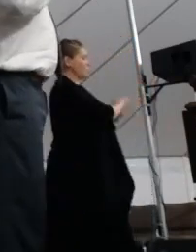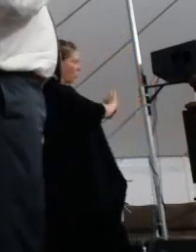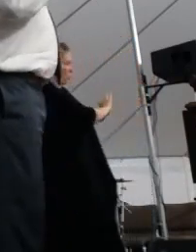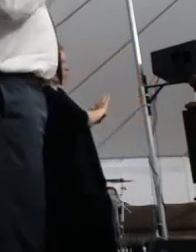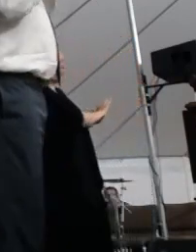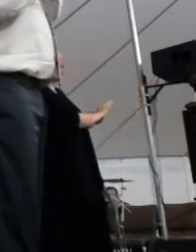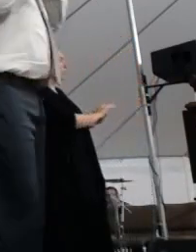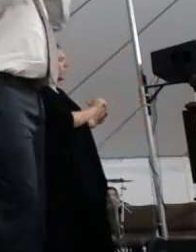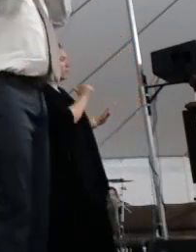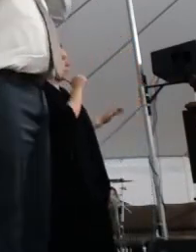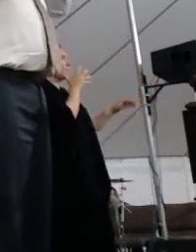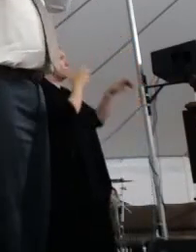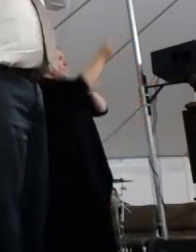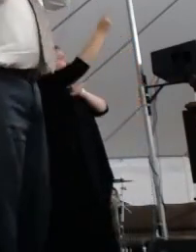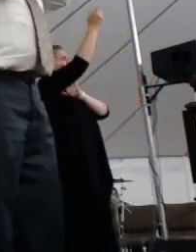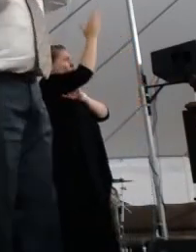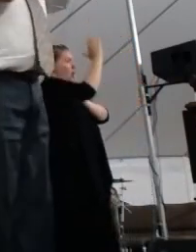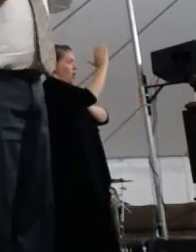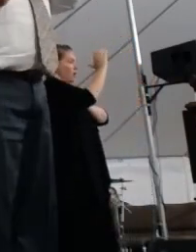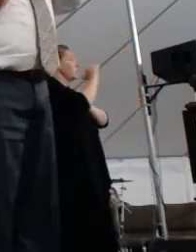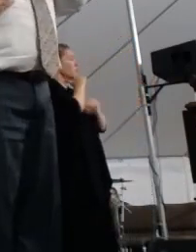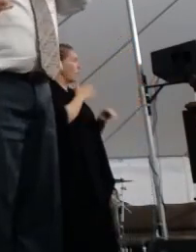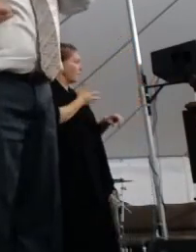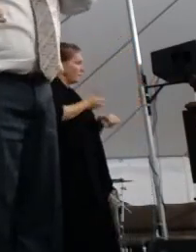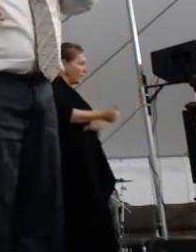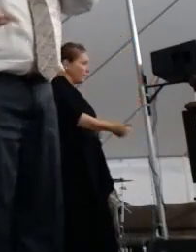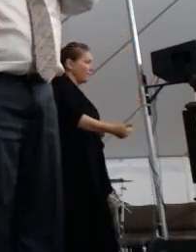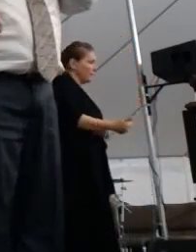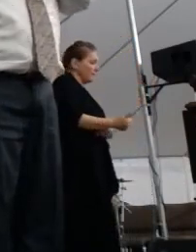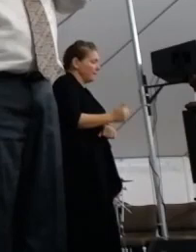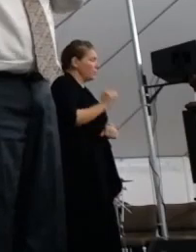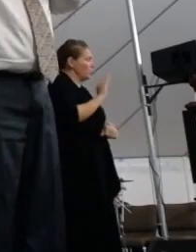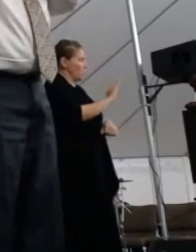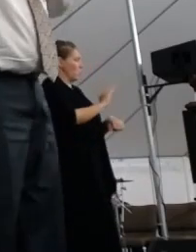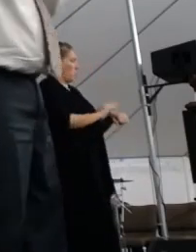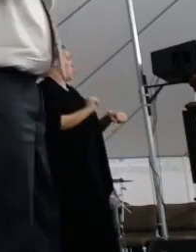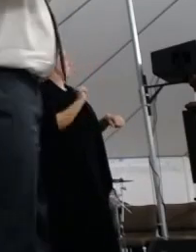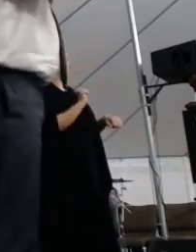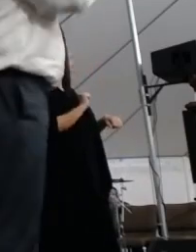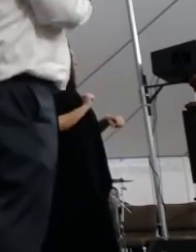be your calling's fault. It's going to be your fault because you stopped the flow.